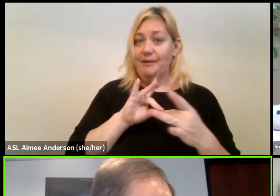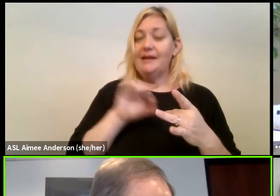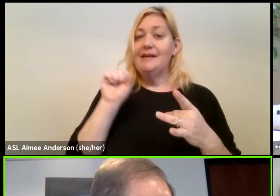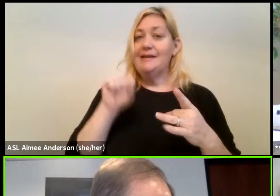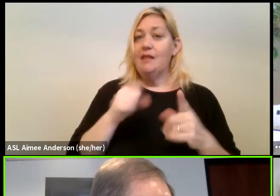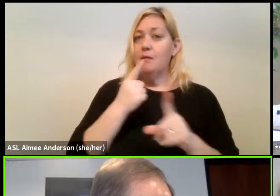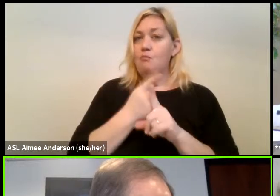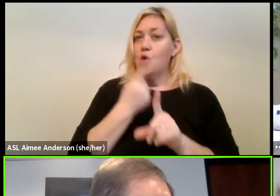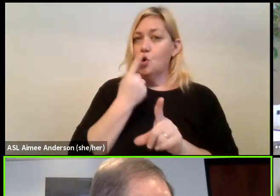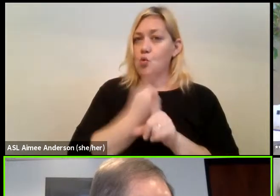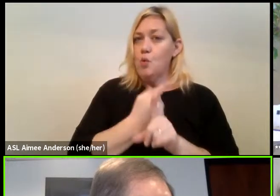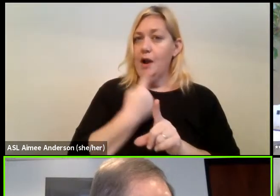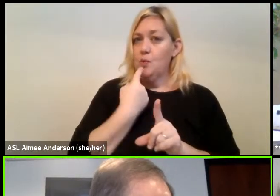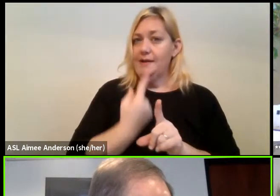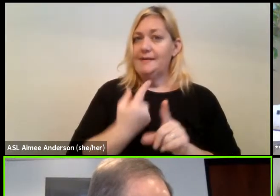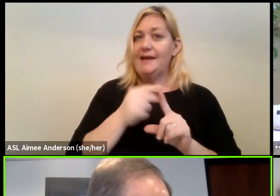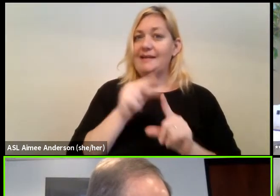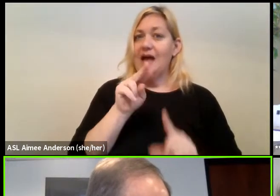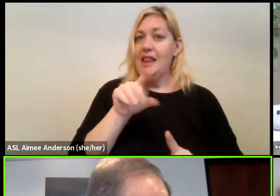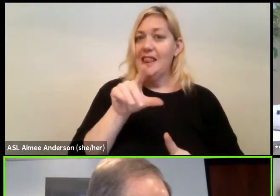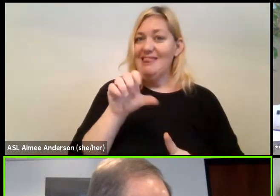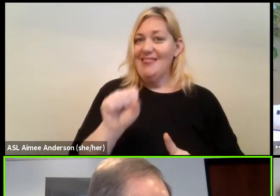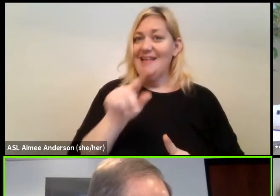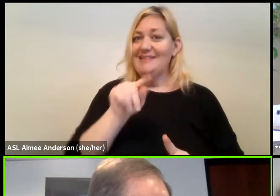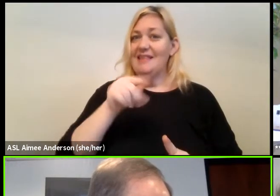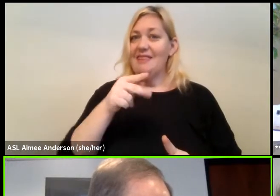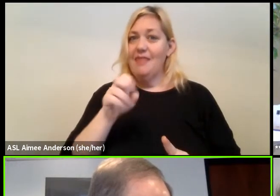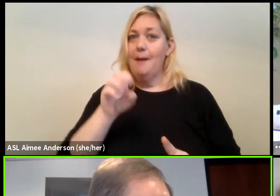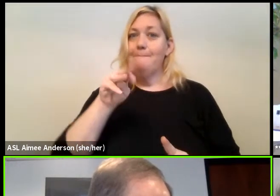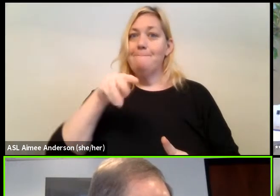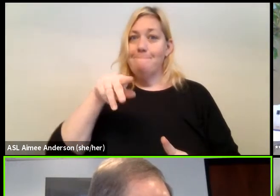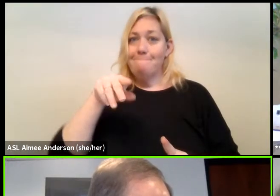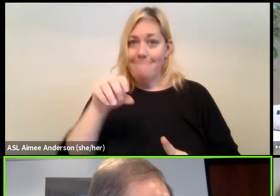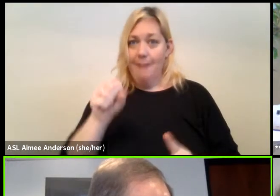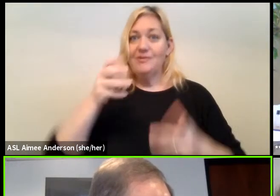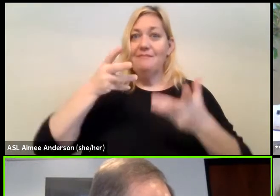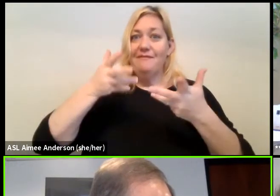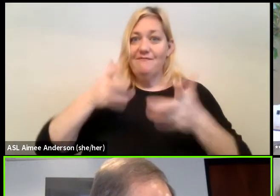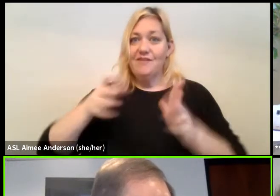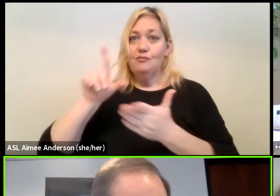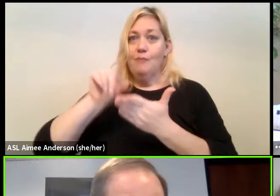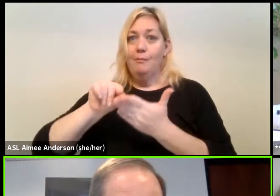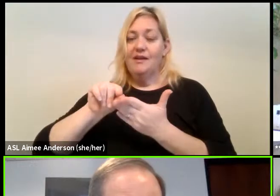is that unless the maps have been published at least 90 days before.